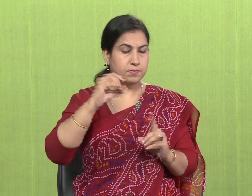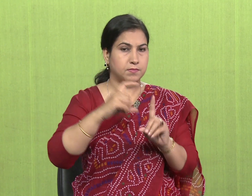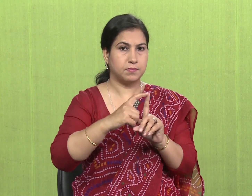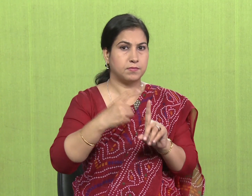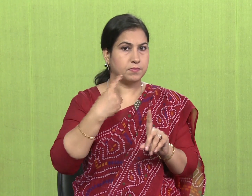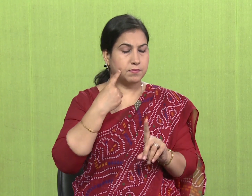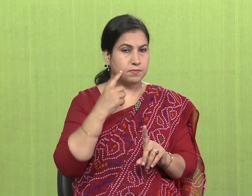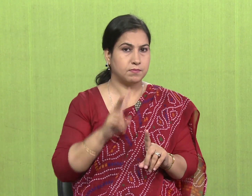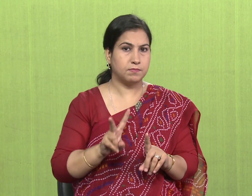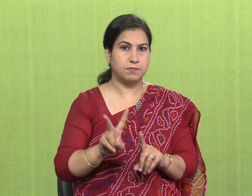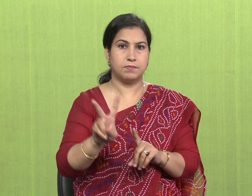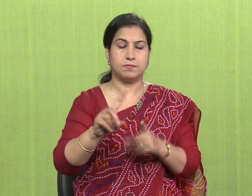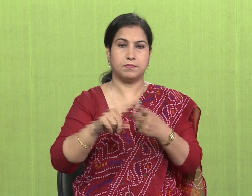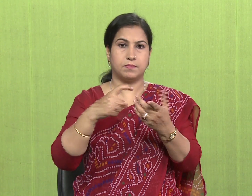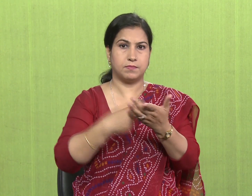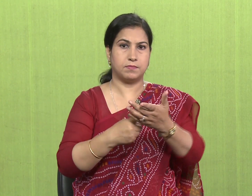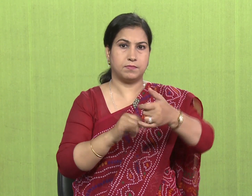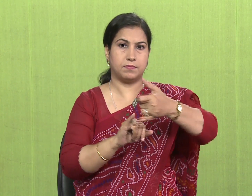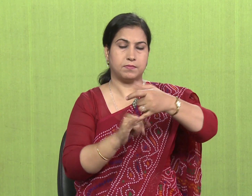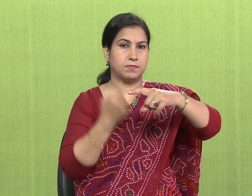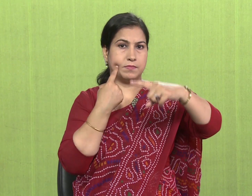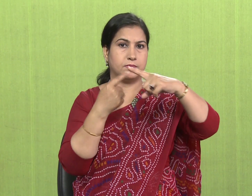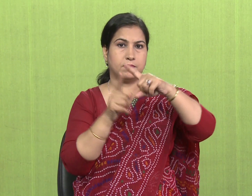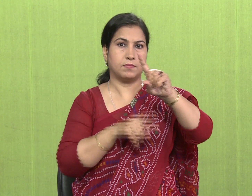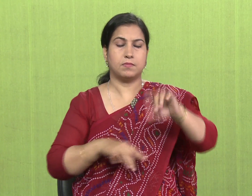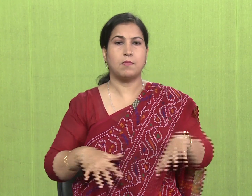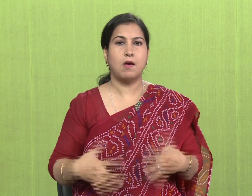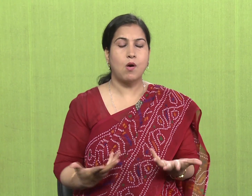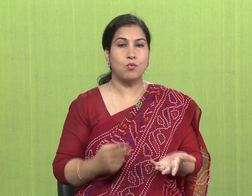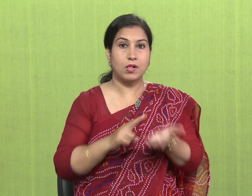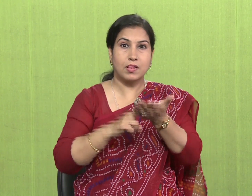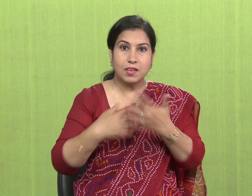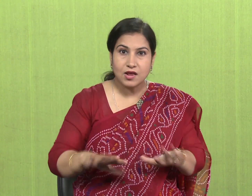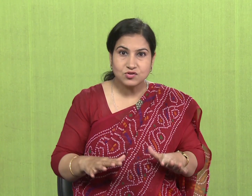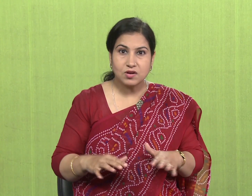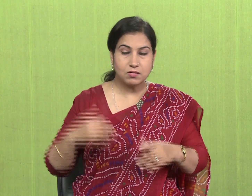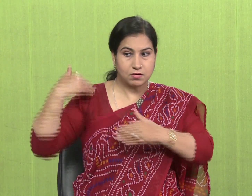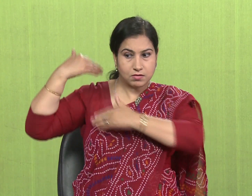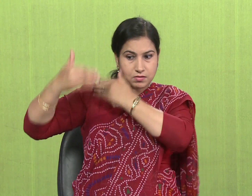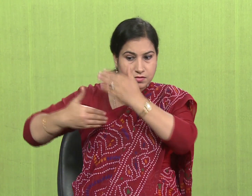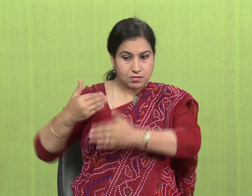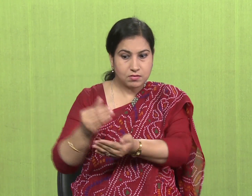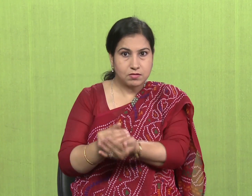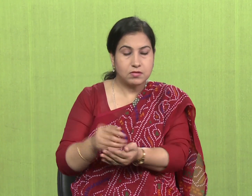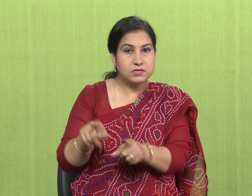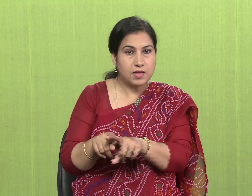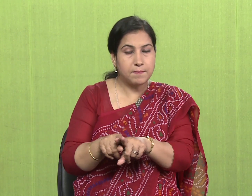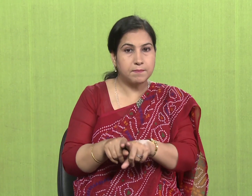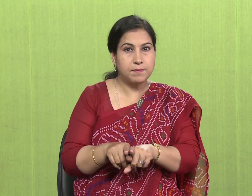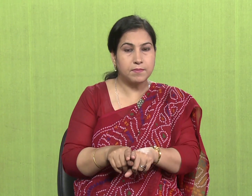not only to the world or national heritage but also for the survival of local